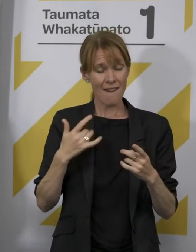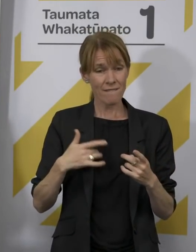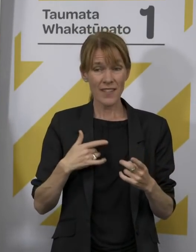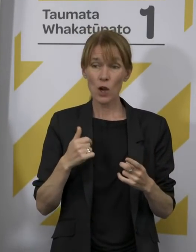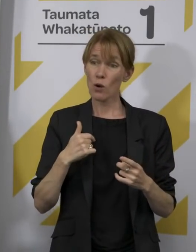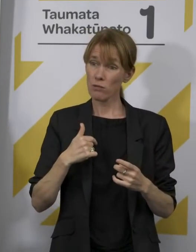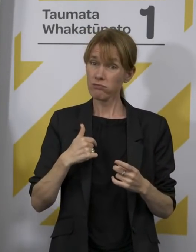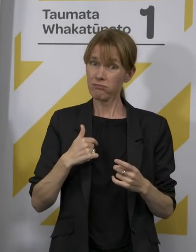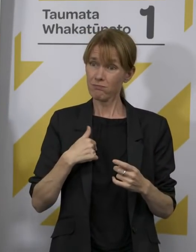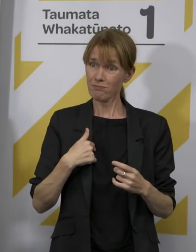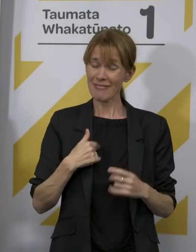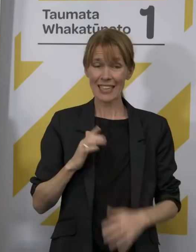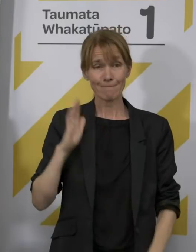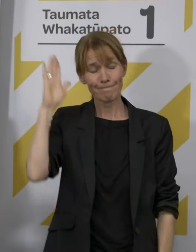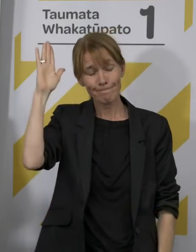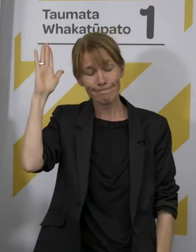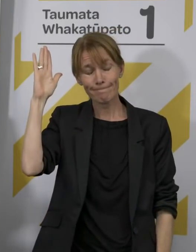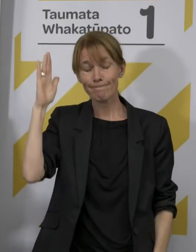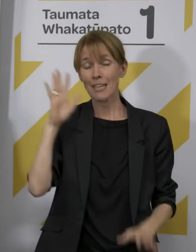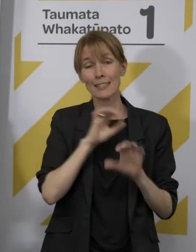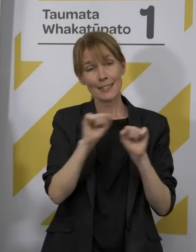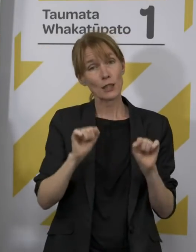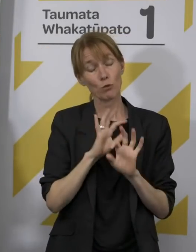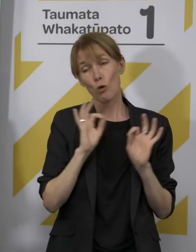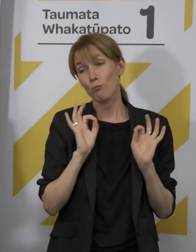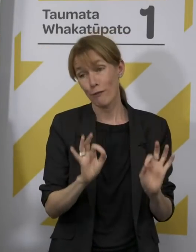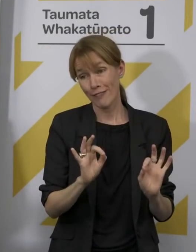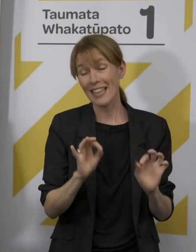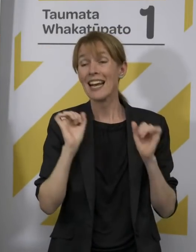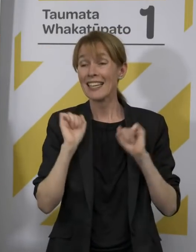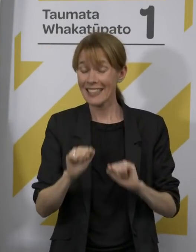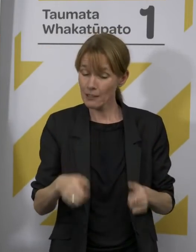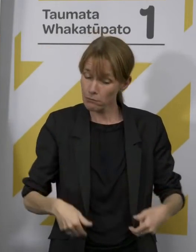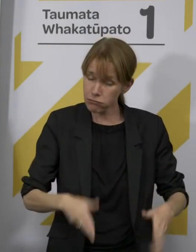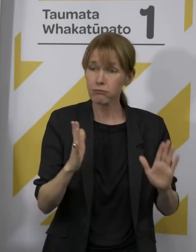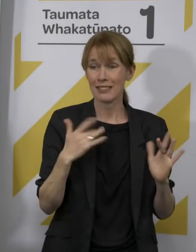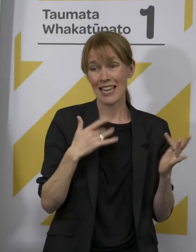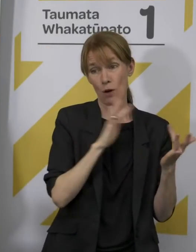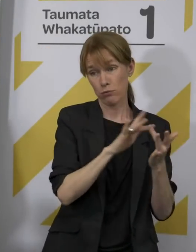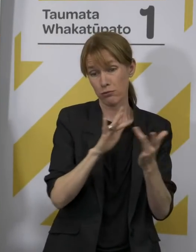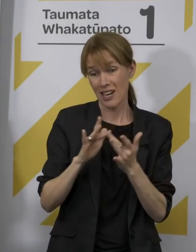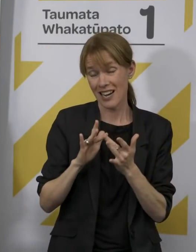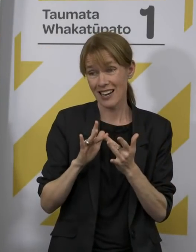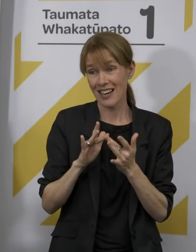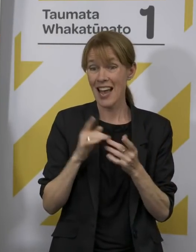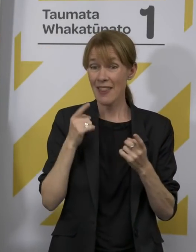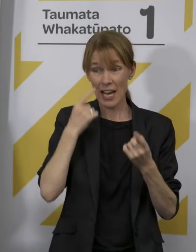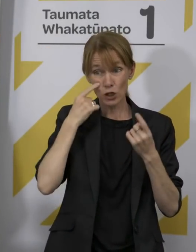out, and that we weren't following up these people and doing everything we can to make sure New Zealanders are kept safe.